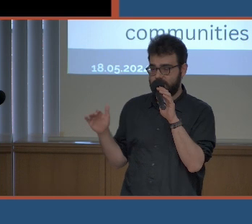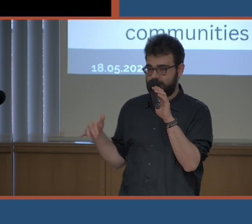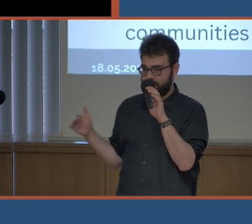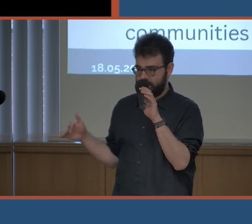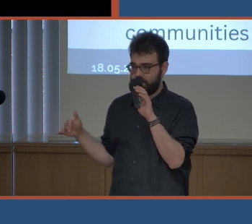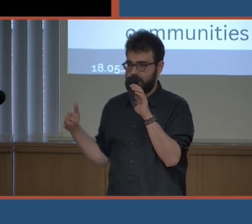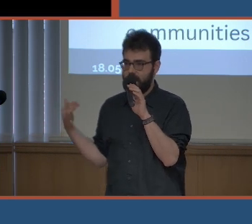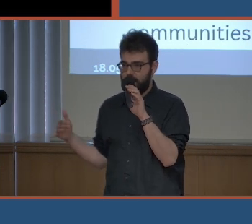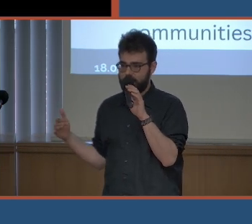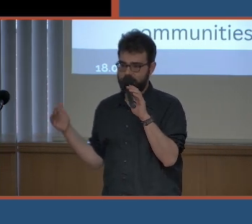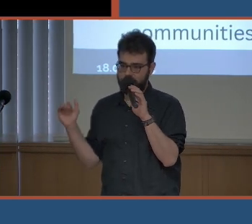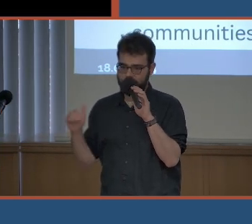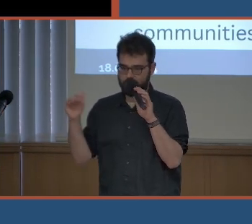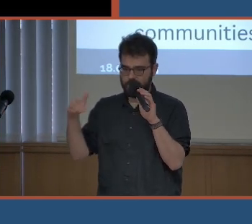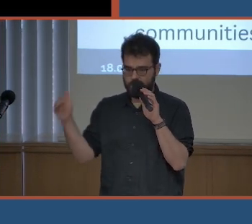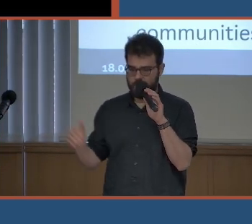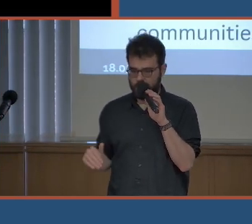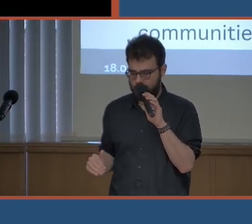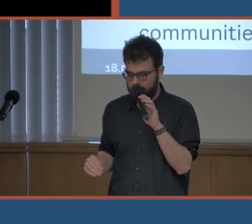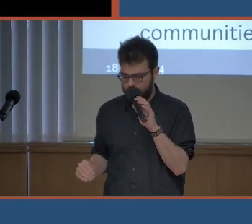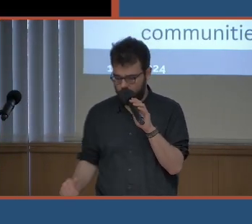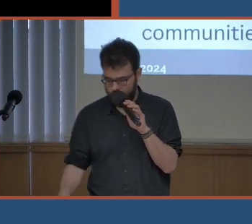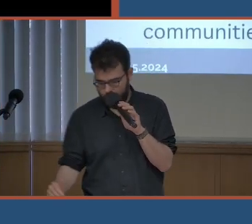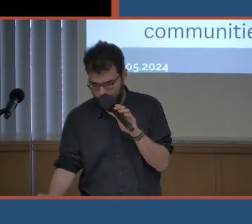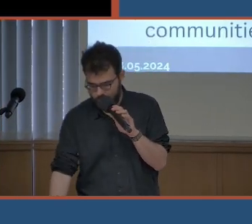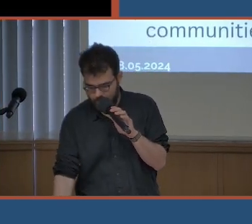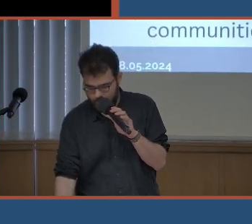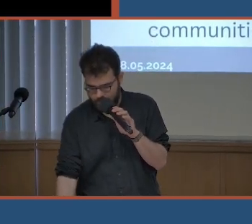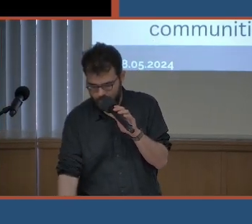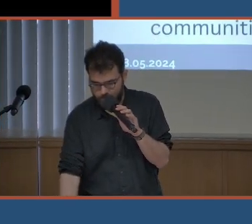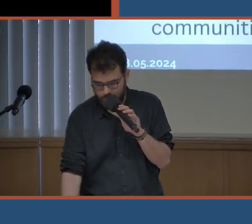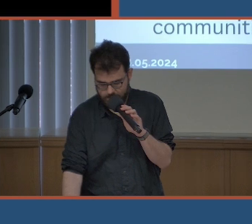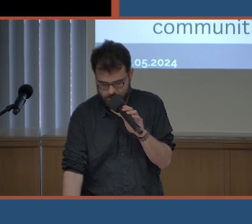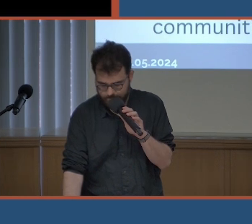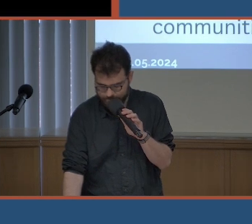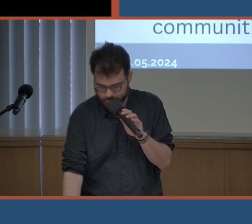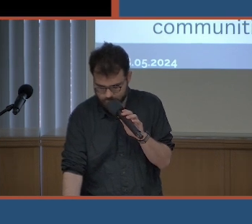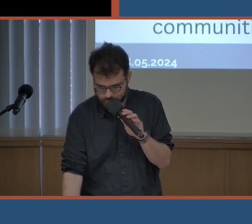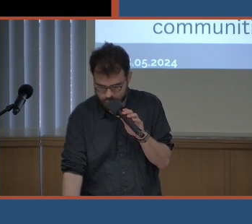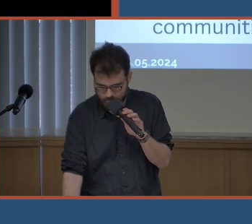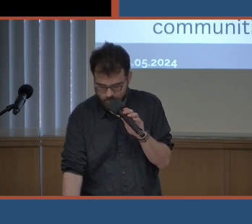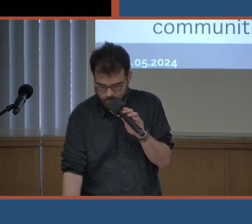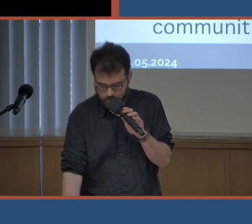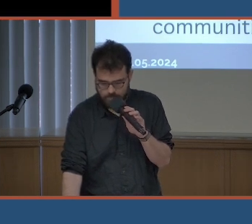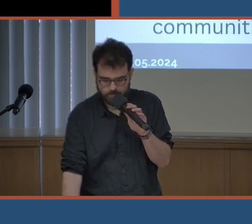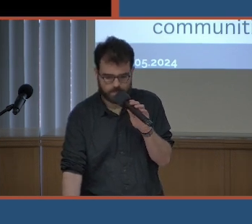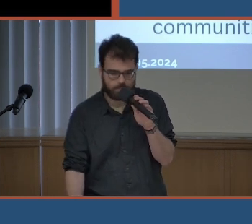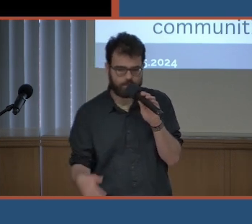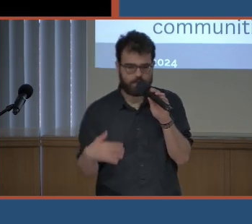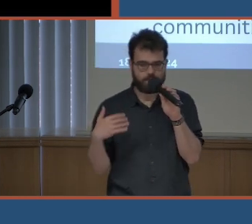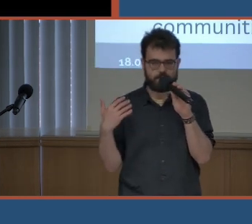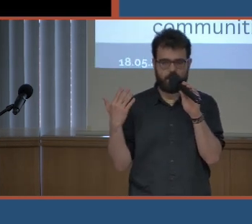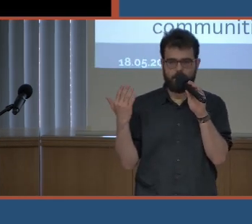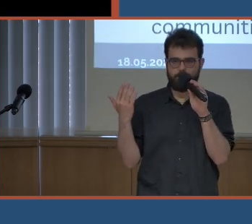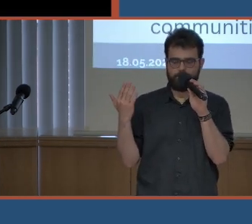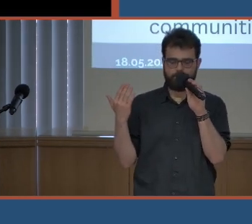is significantly higher than in the normal population. So for example,